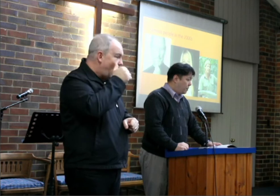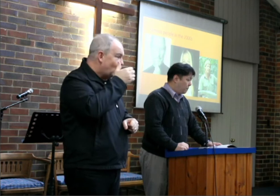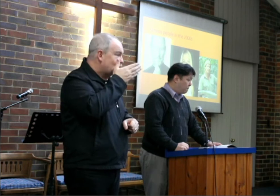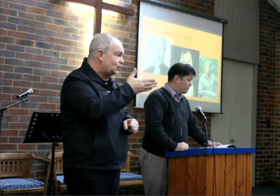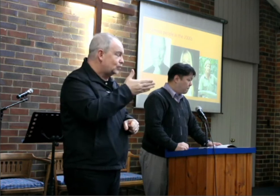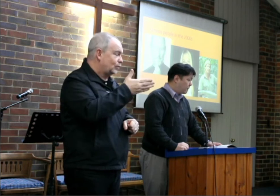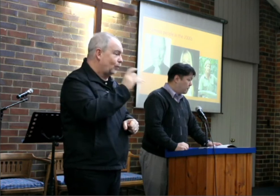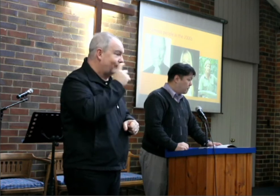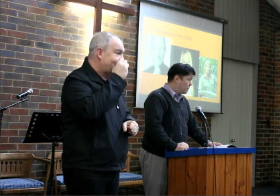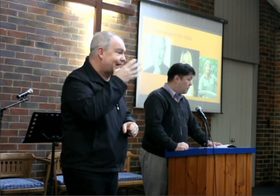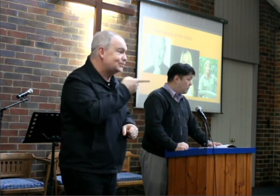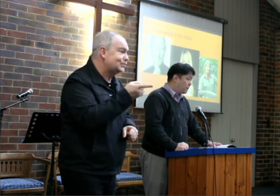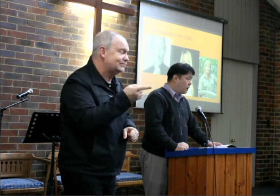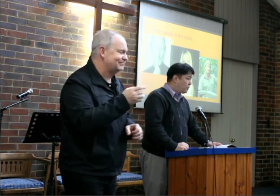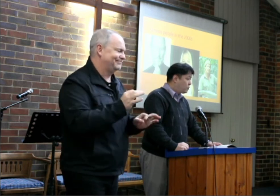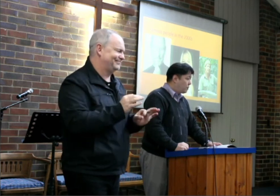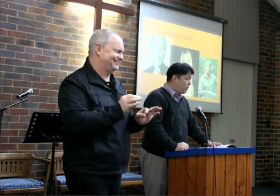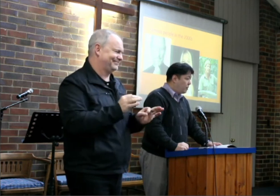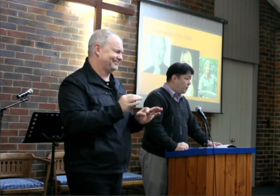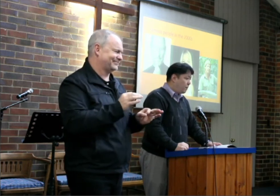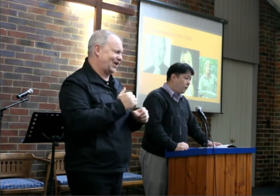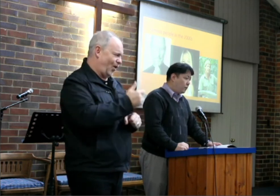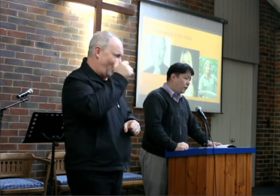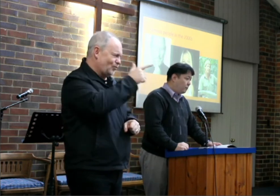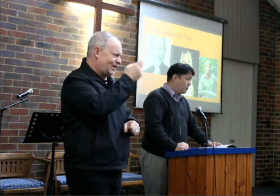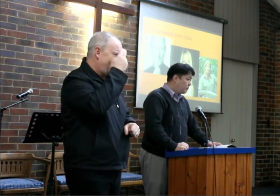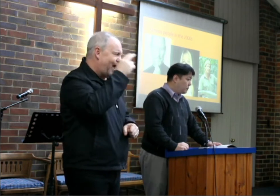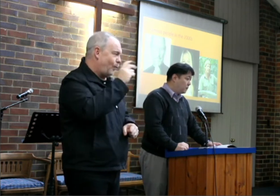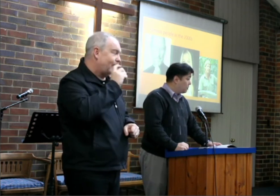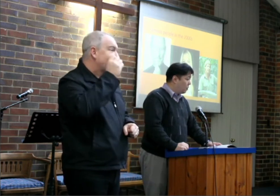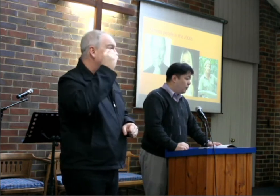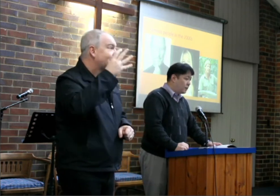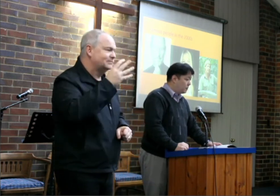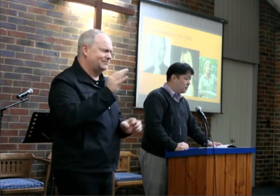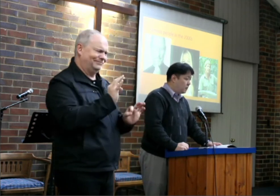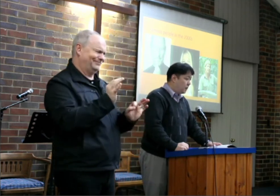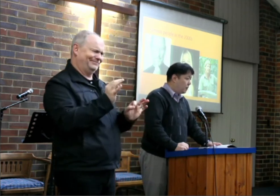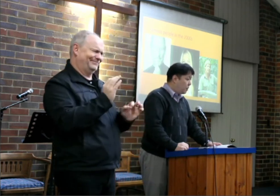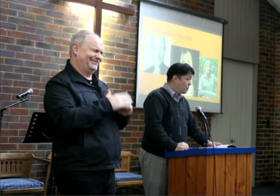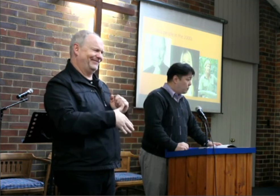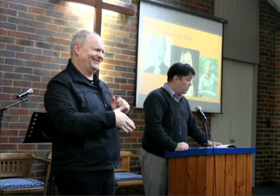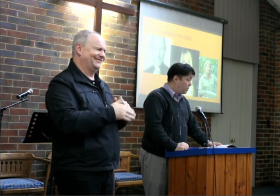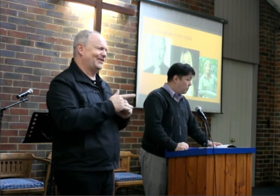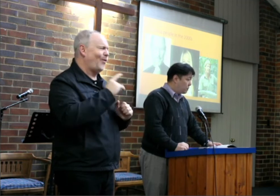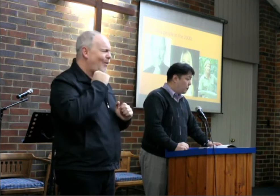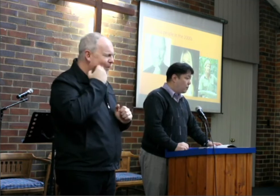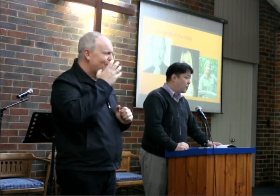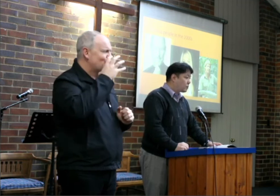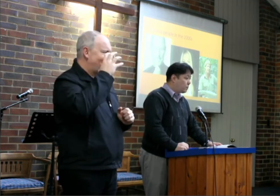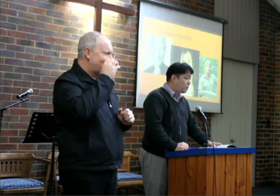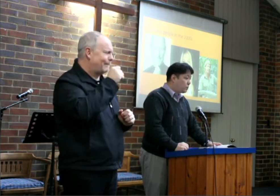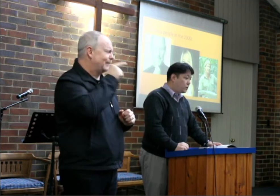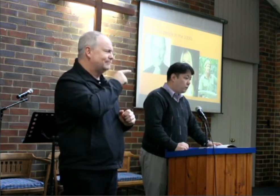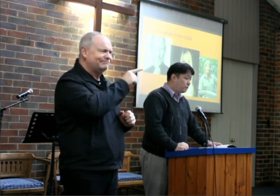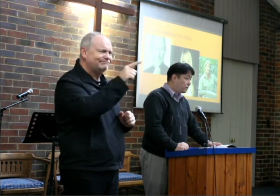forget you? If God knows your name, will he ever forget your name? No, he doesn't. He will always remember you. So when you are in